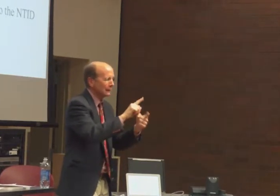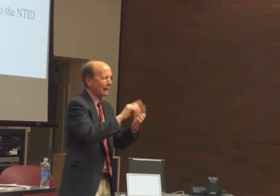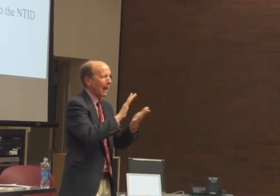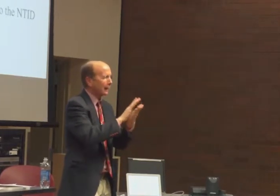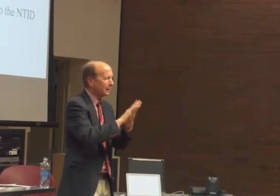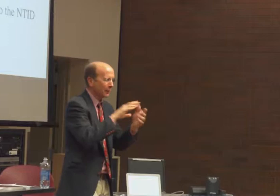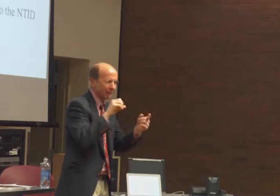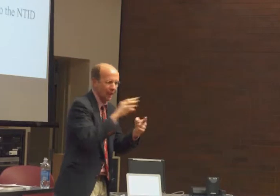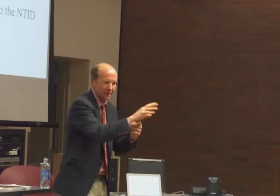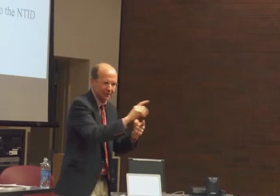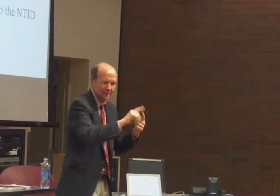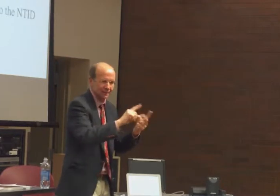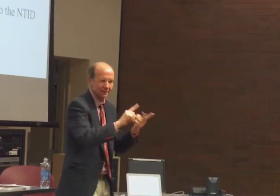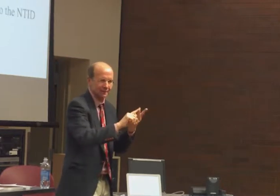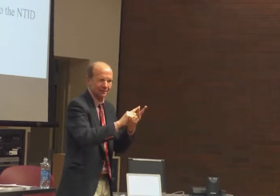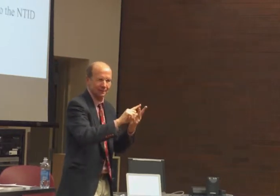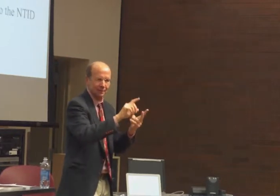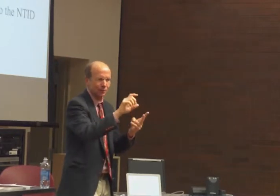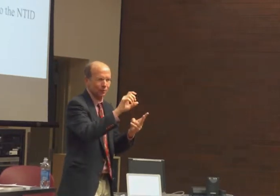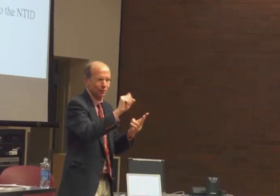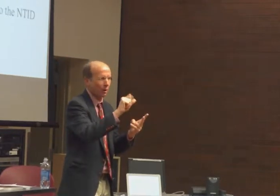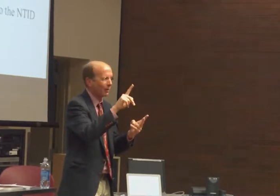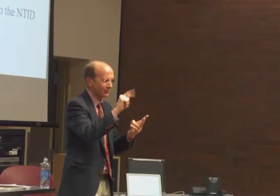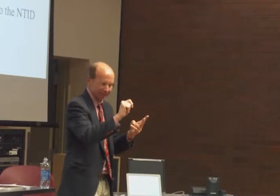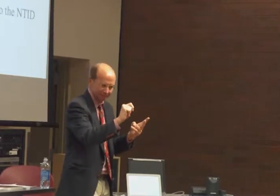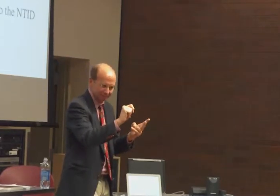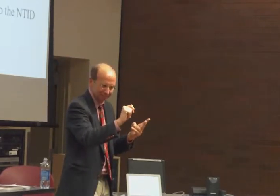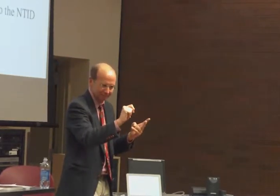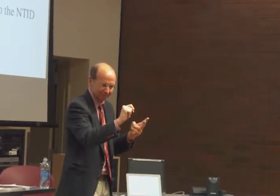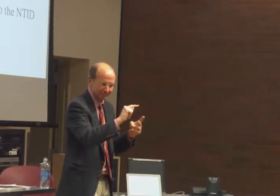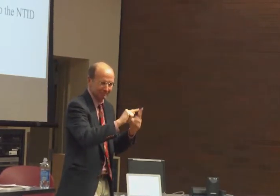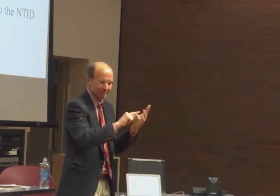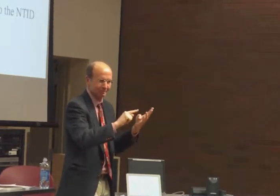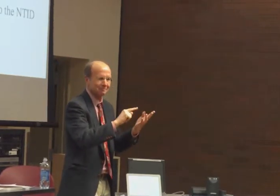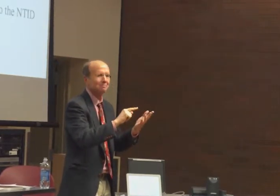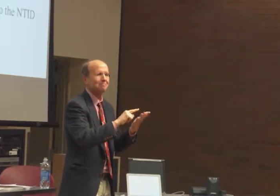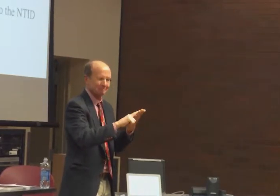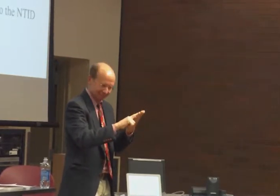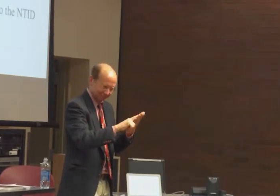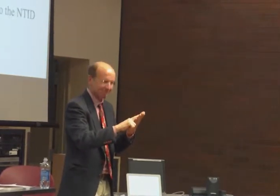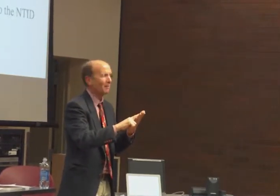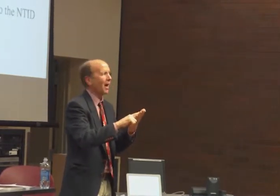I'm here responsible for counseling, for academic advising,